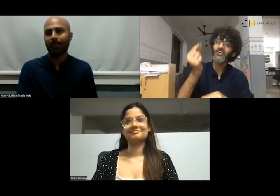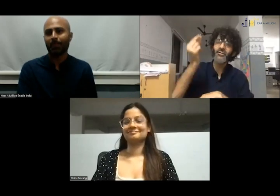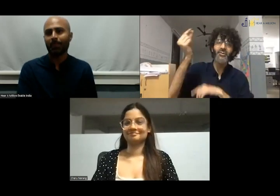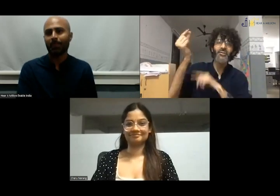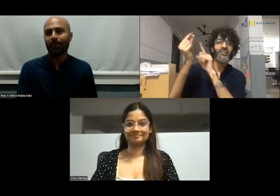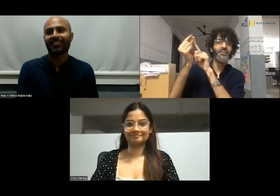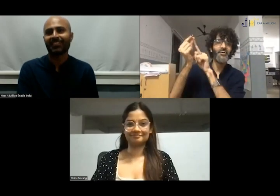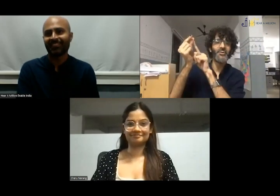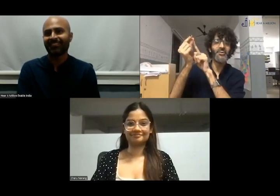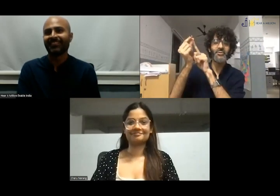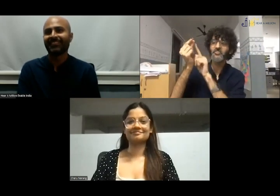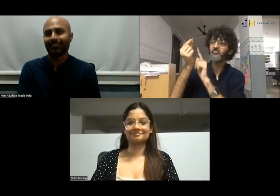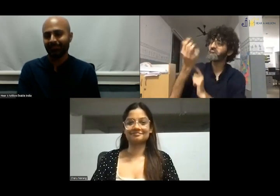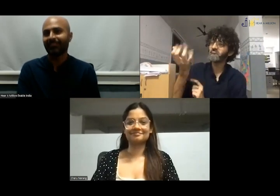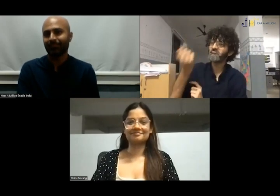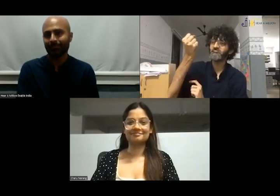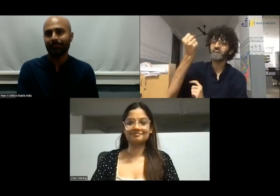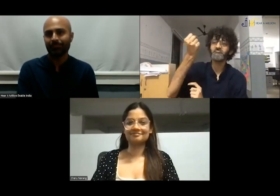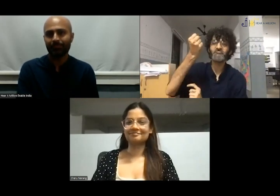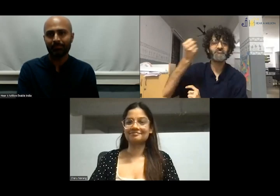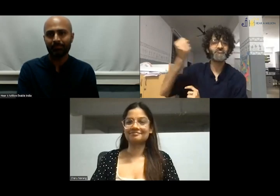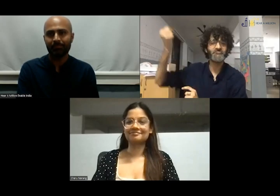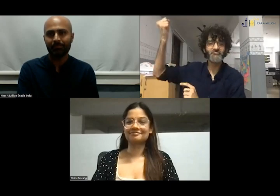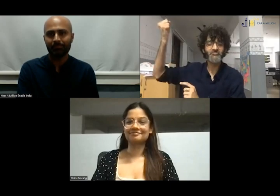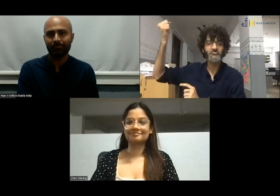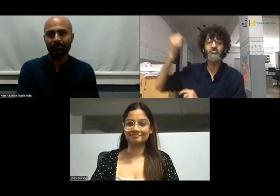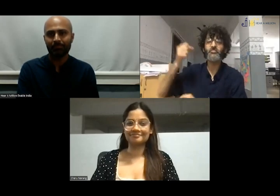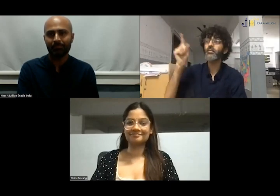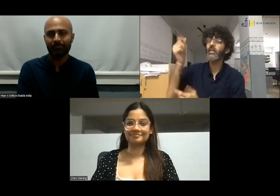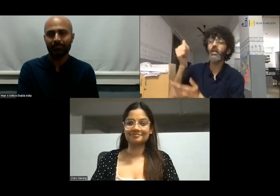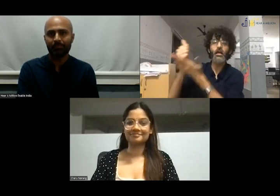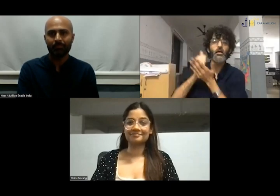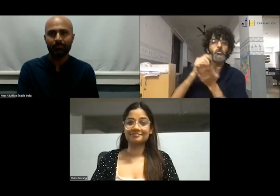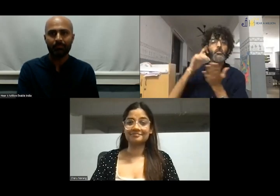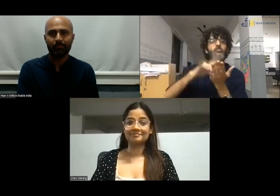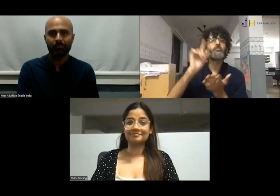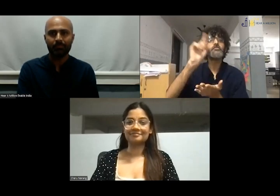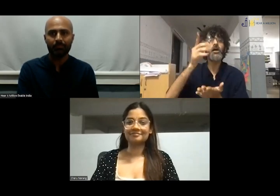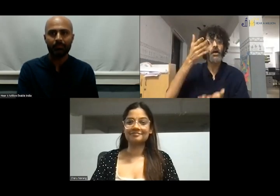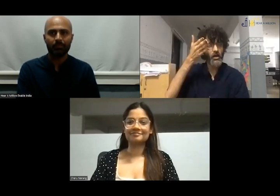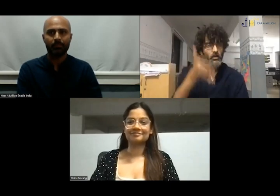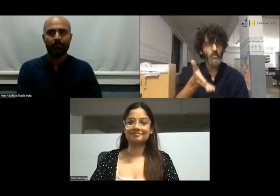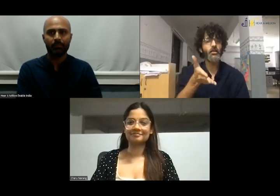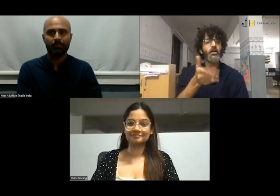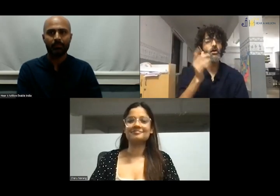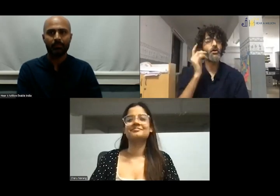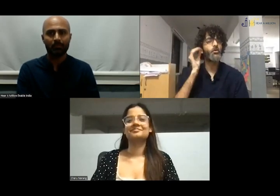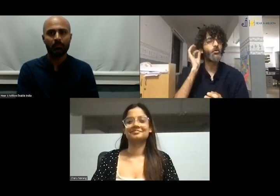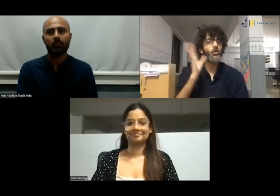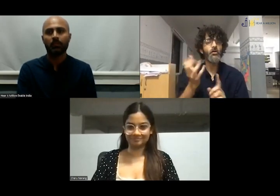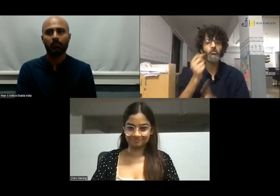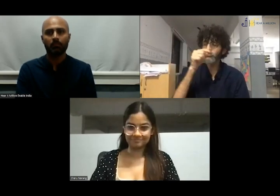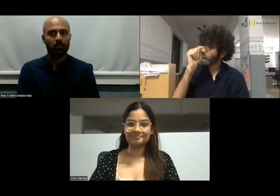she dreamt in her life. And that is Sudamini. That pebble, that gold thing is Sudamini.